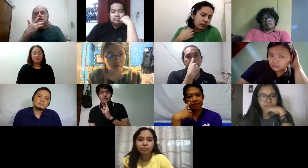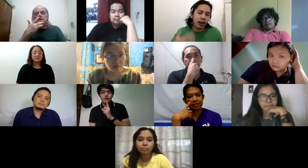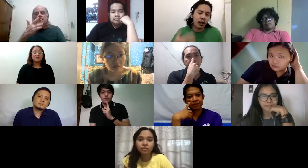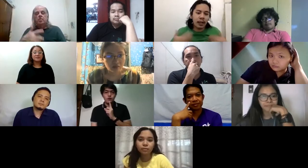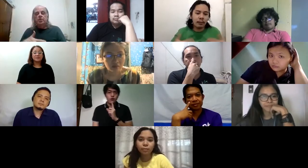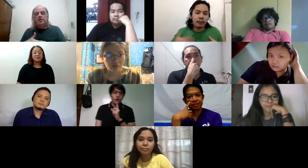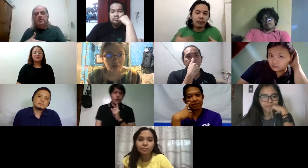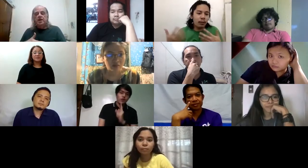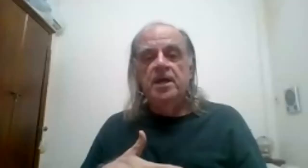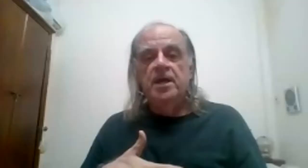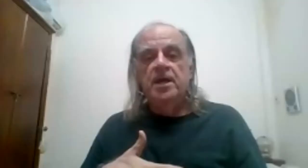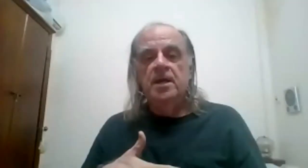birthday,